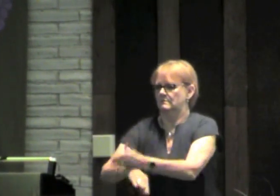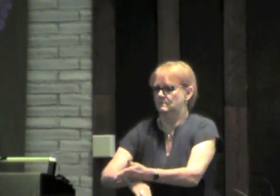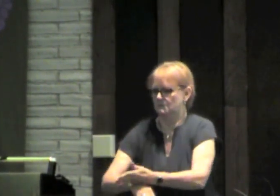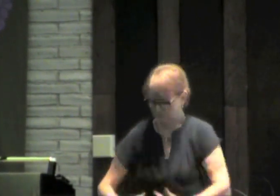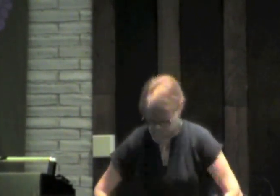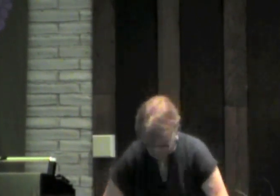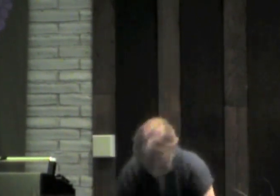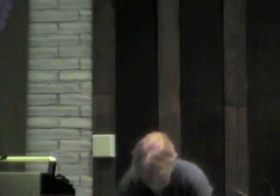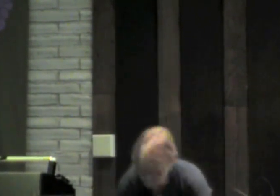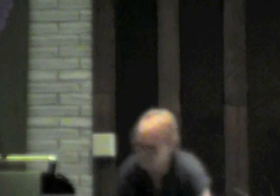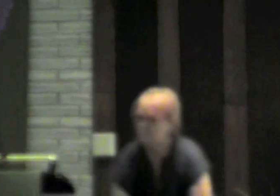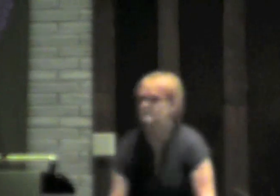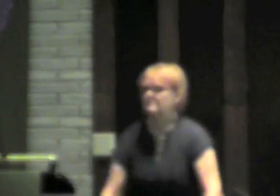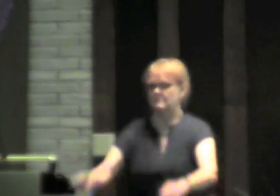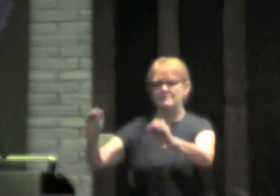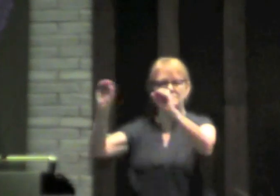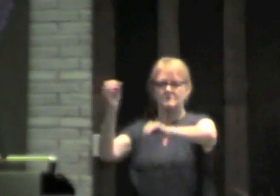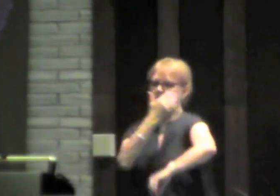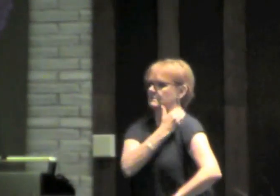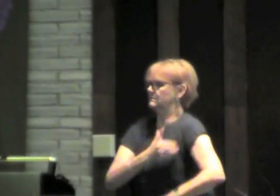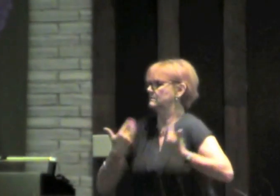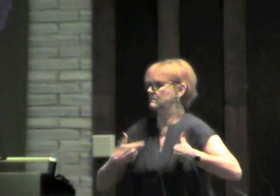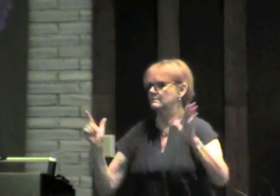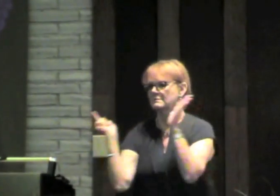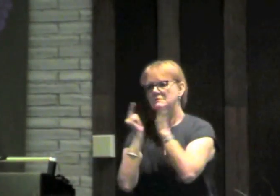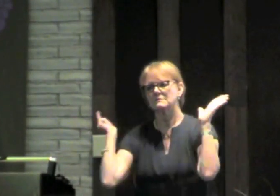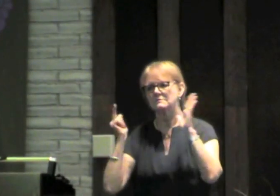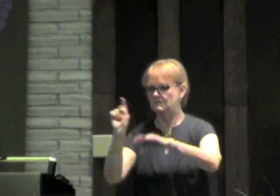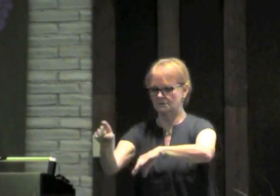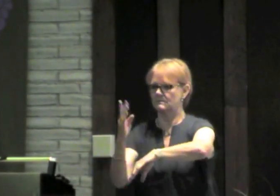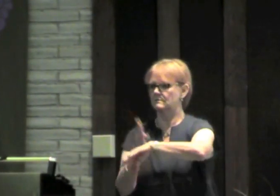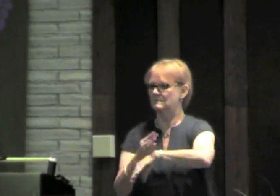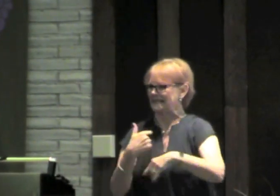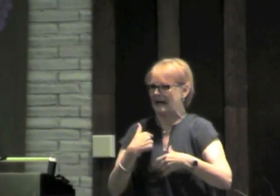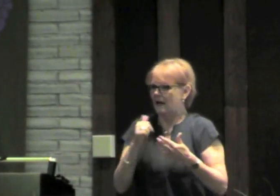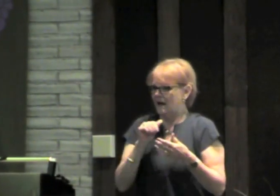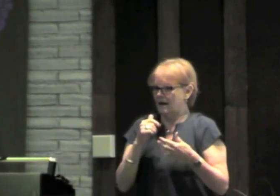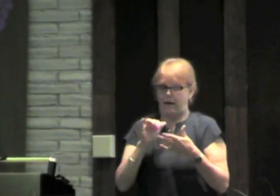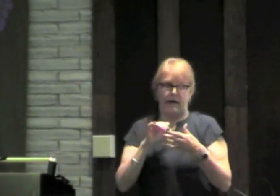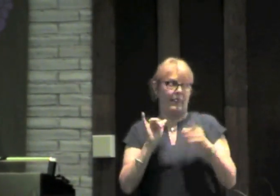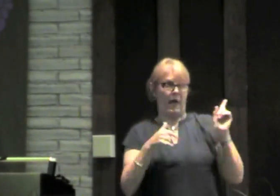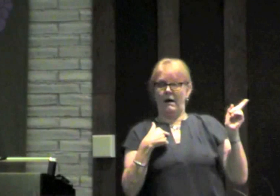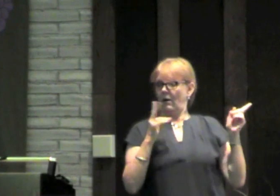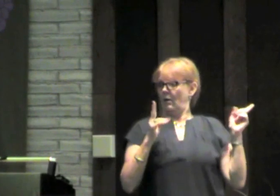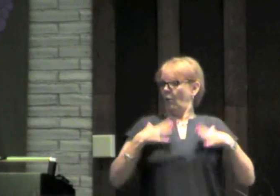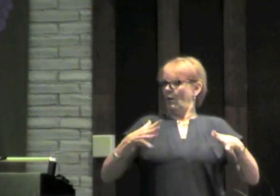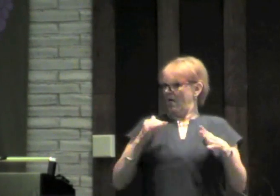We must be covered to the wrists and covered to the ankles. You are not allowed to use short sleeves or